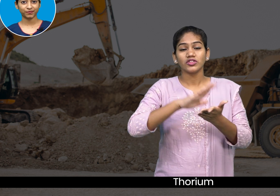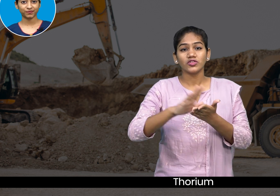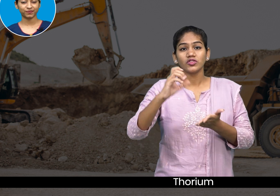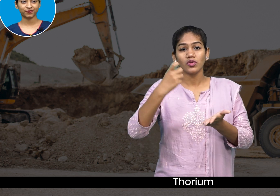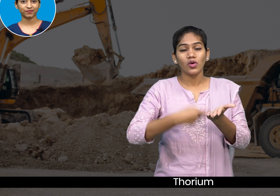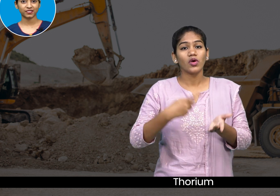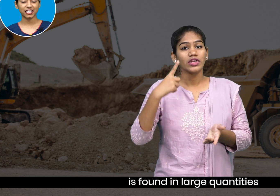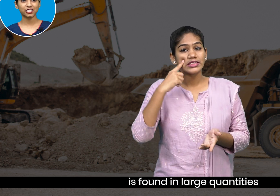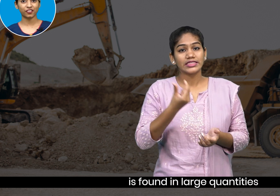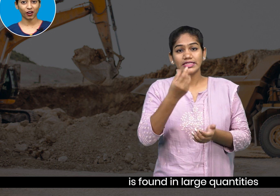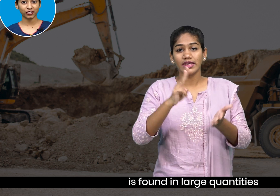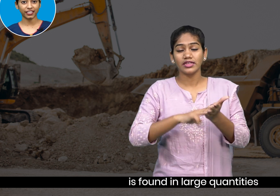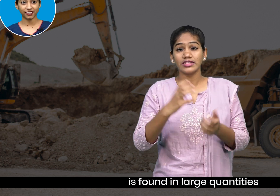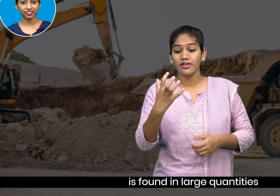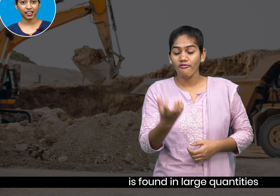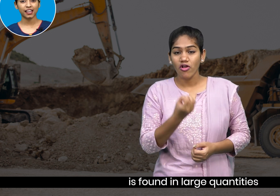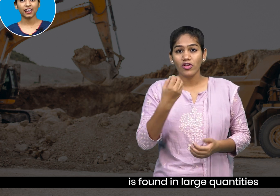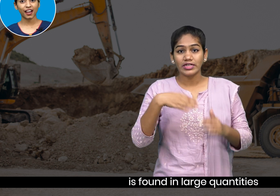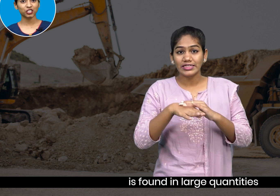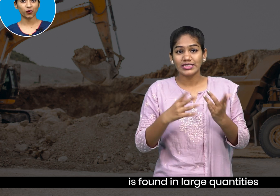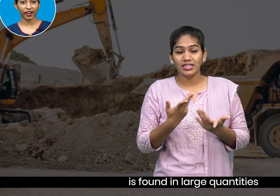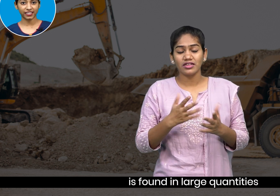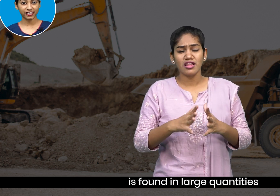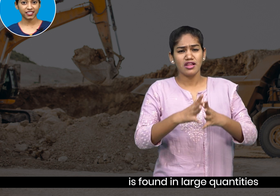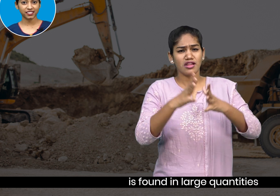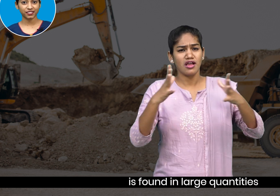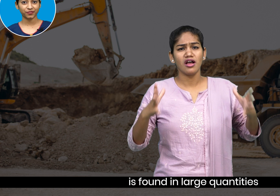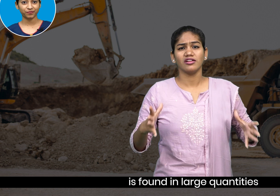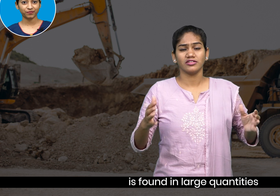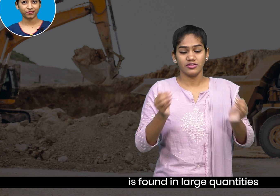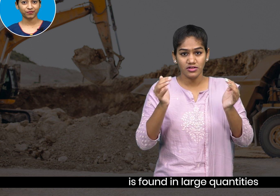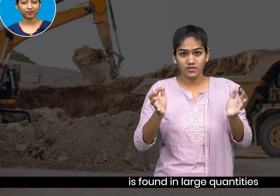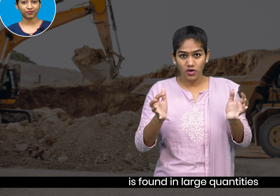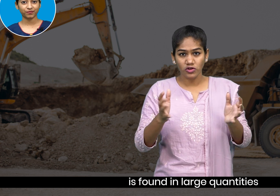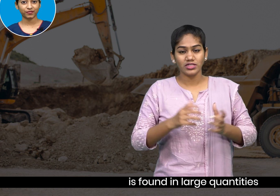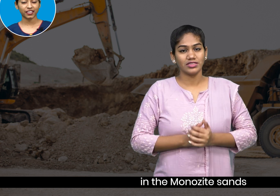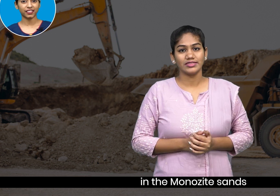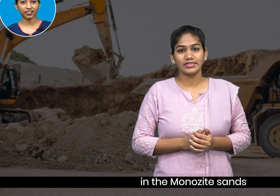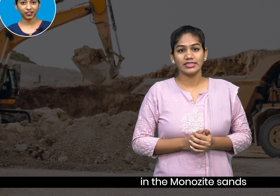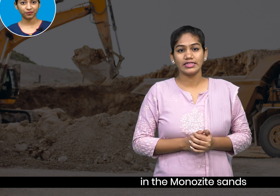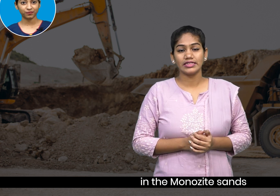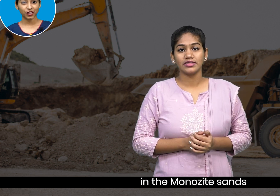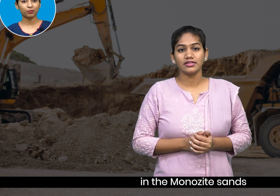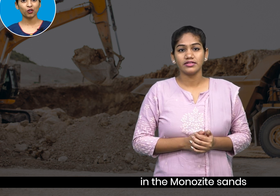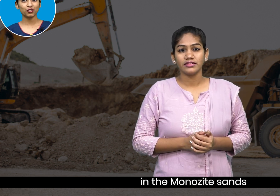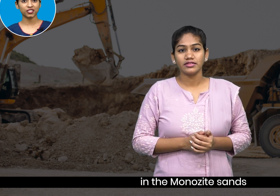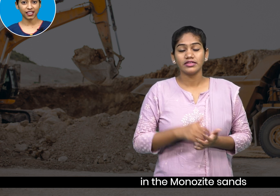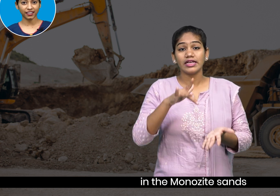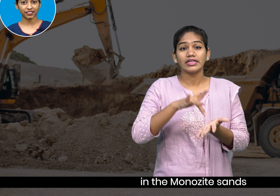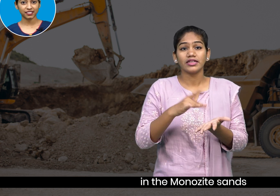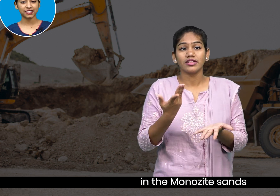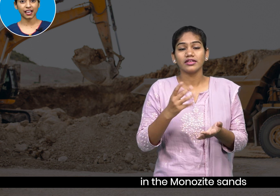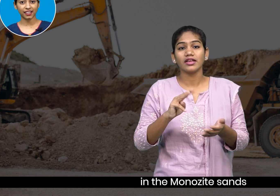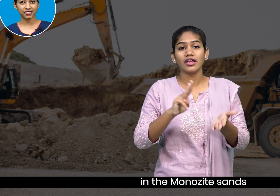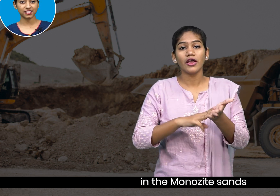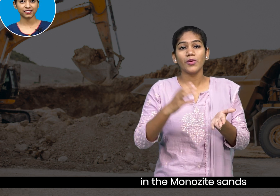Thorium is found in large quantities in the